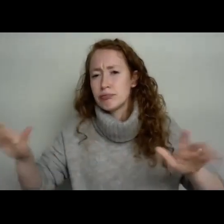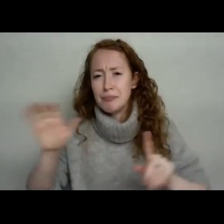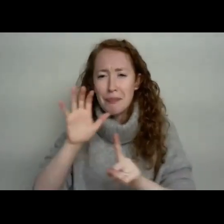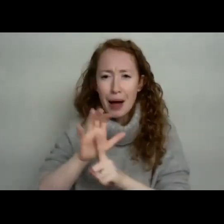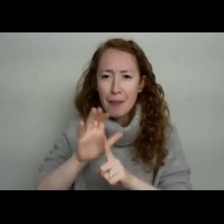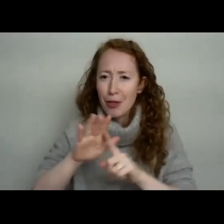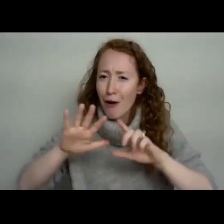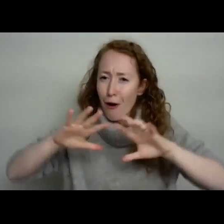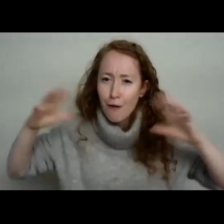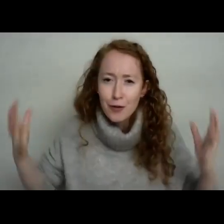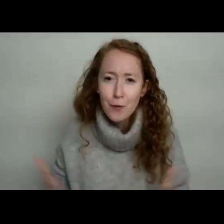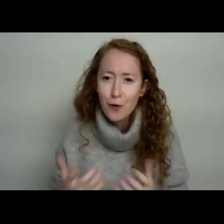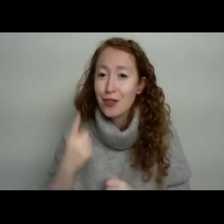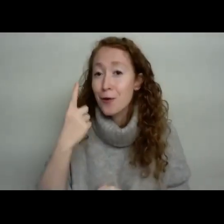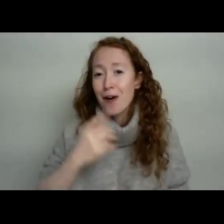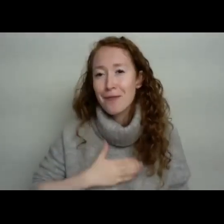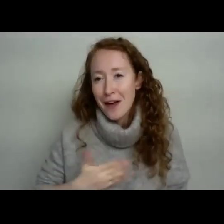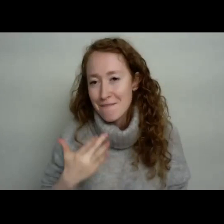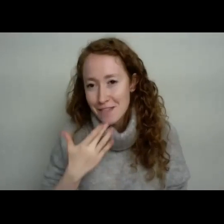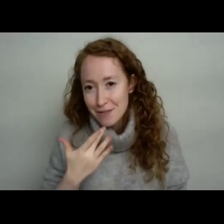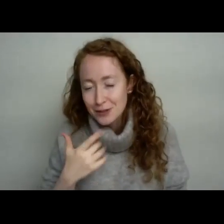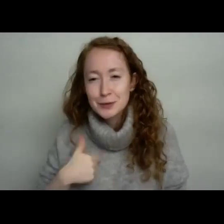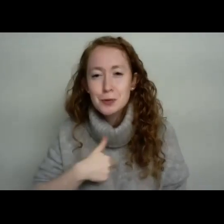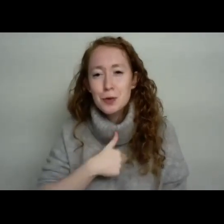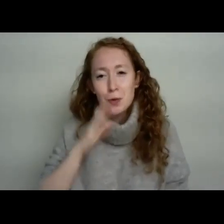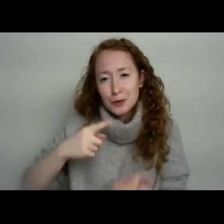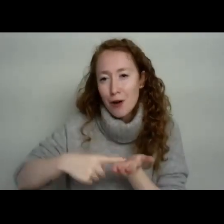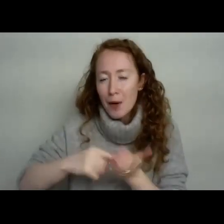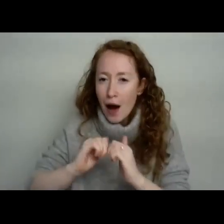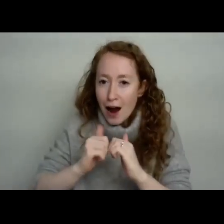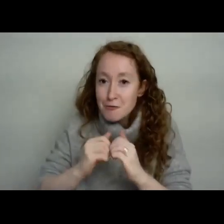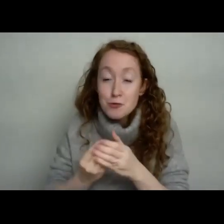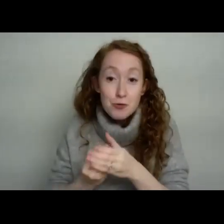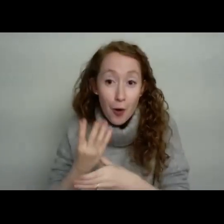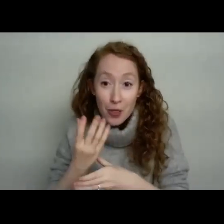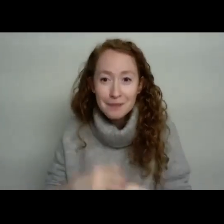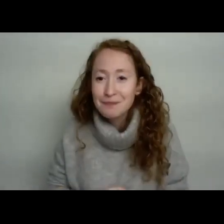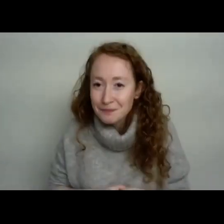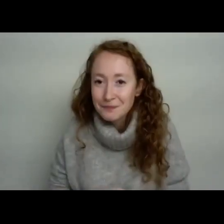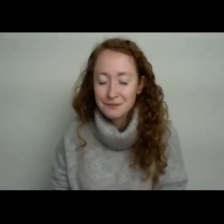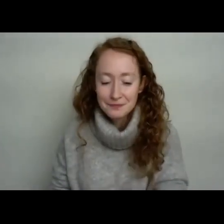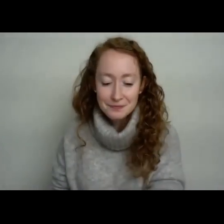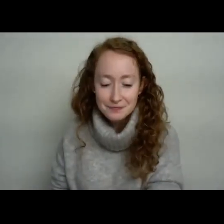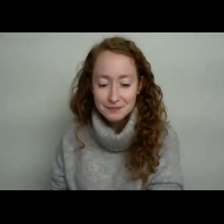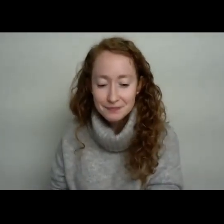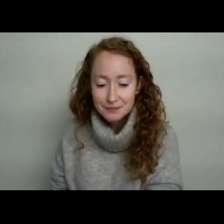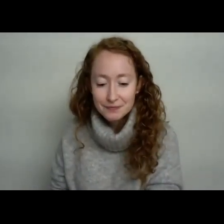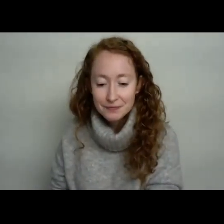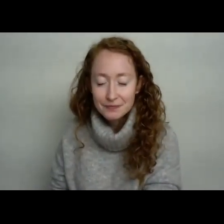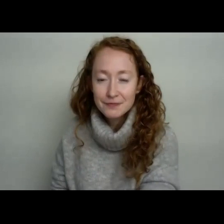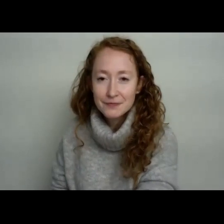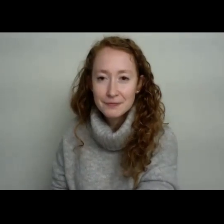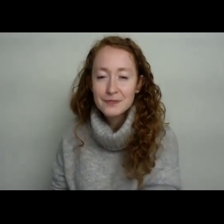one of my favorites. And we'll talk so much more about how to grow them now. So now let's talk about